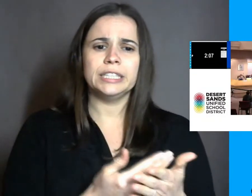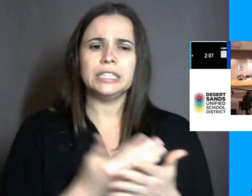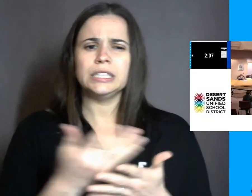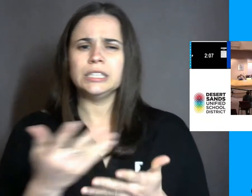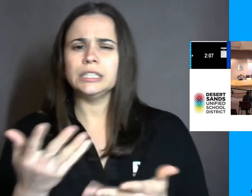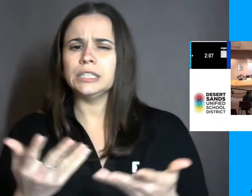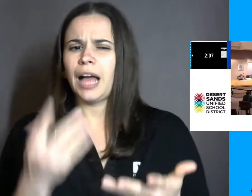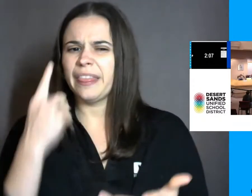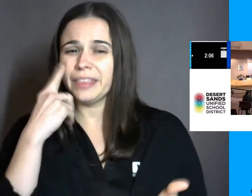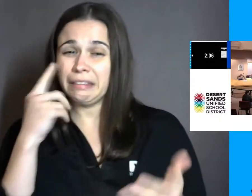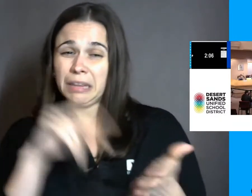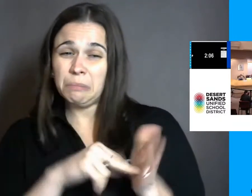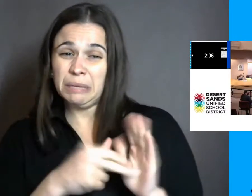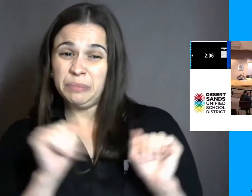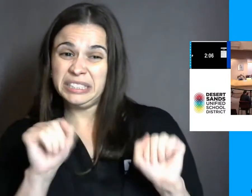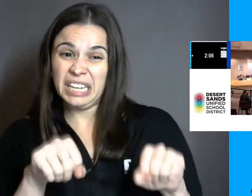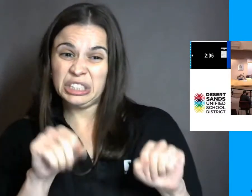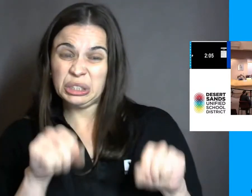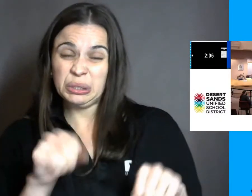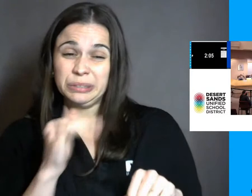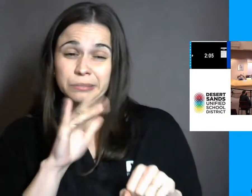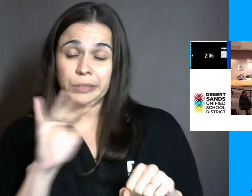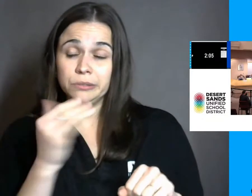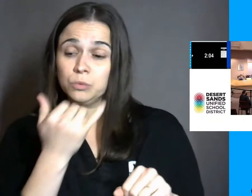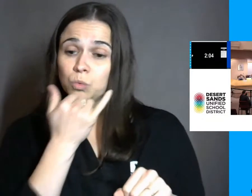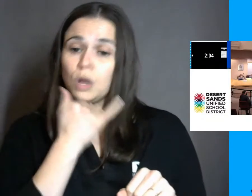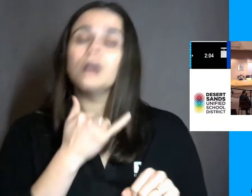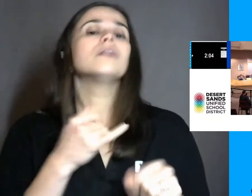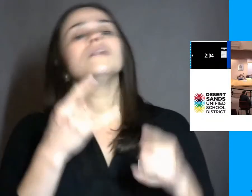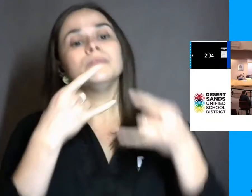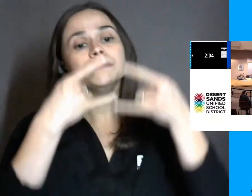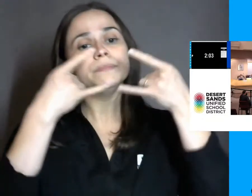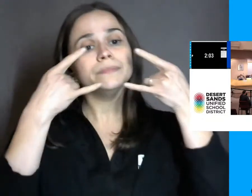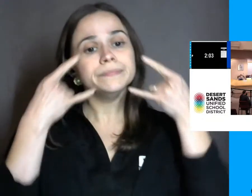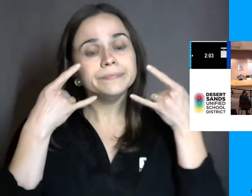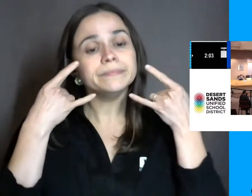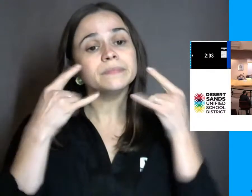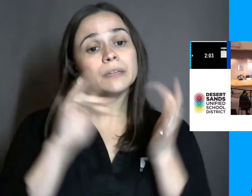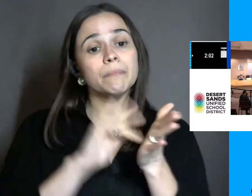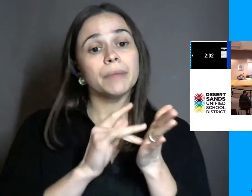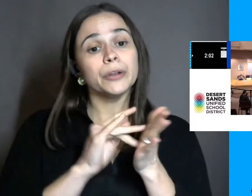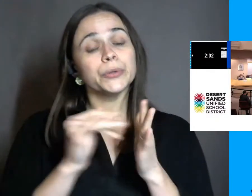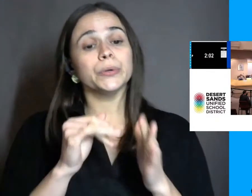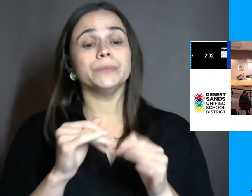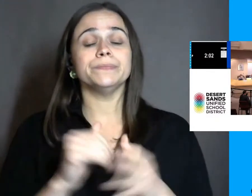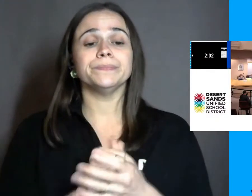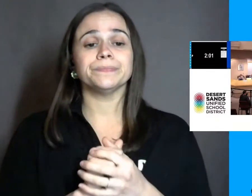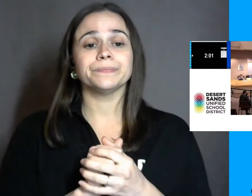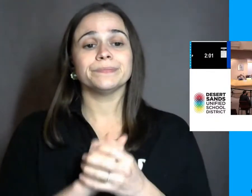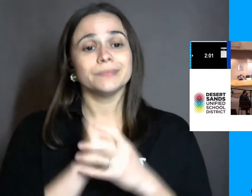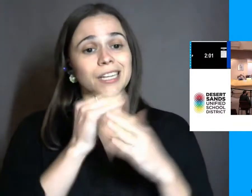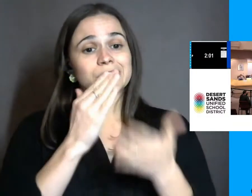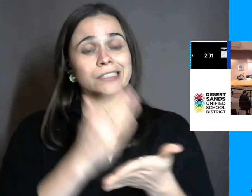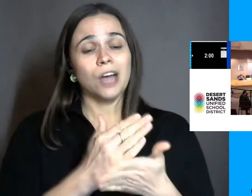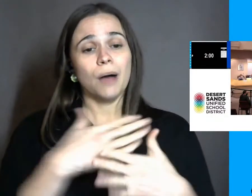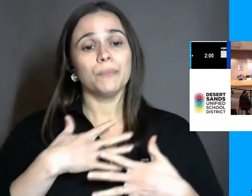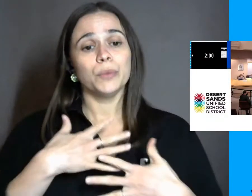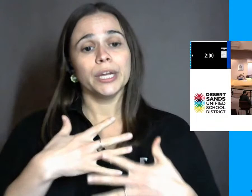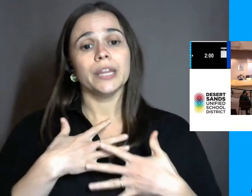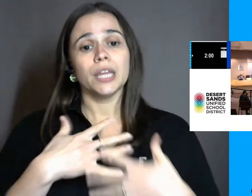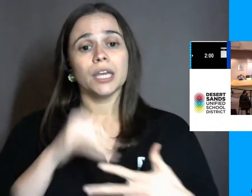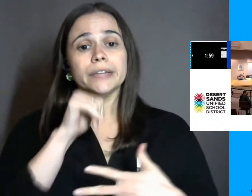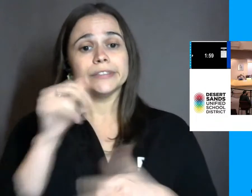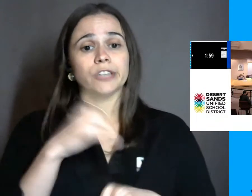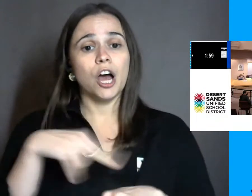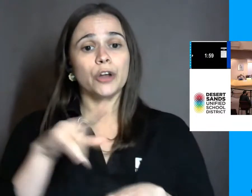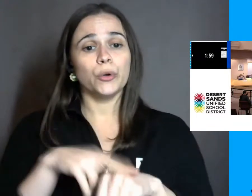potential mental health condition by wearing devices that impede breathing should enjoy their ability to be different from normal human behaviors while